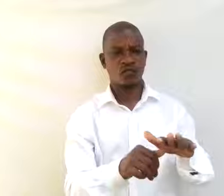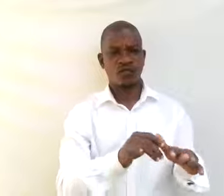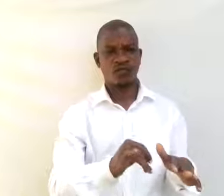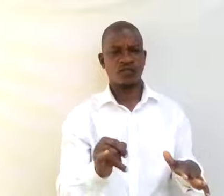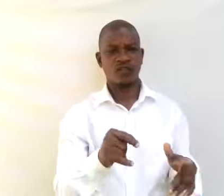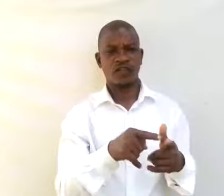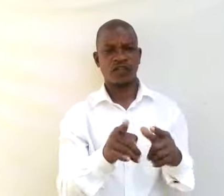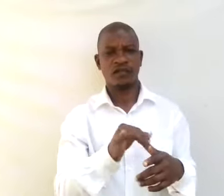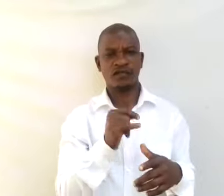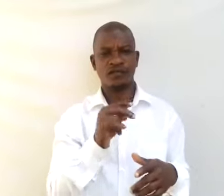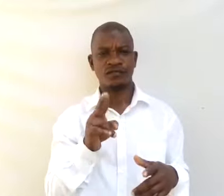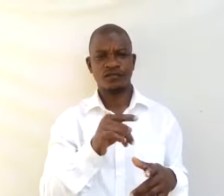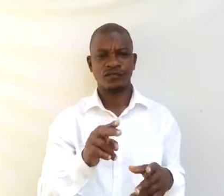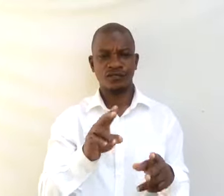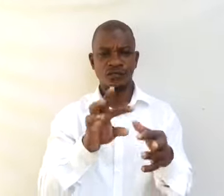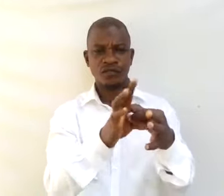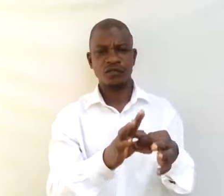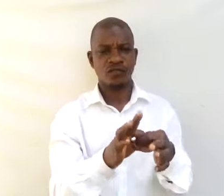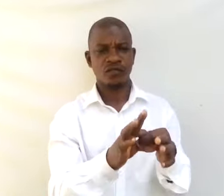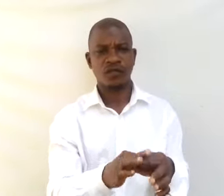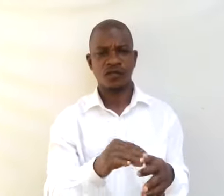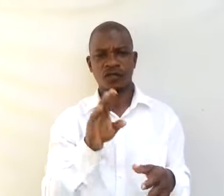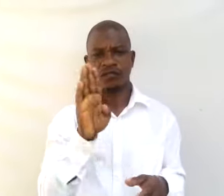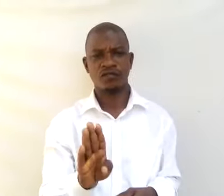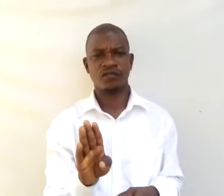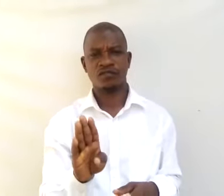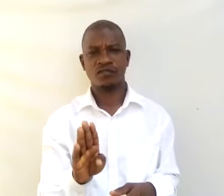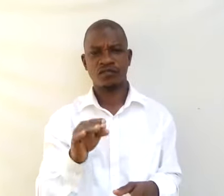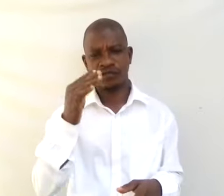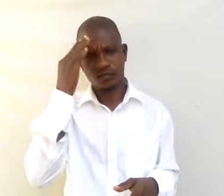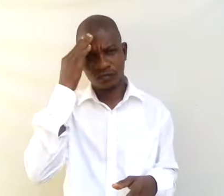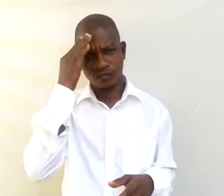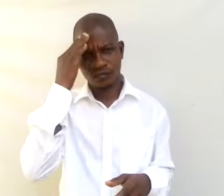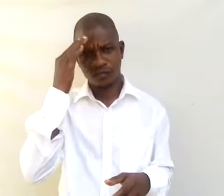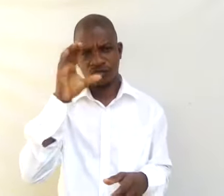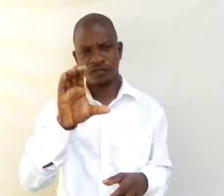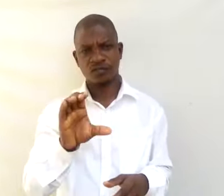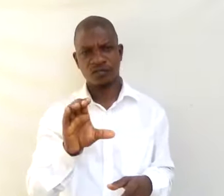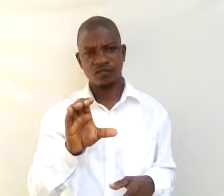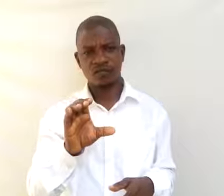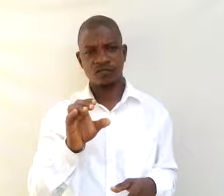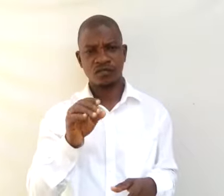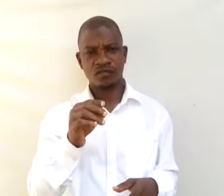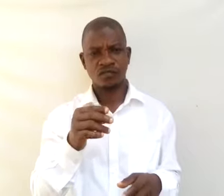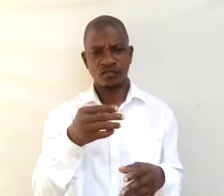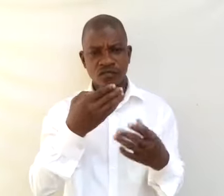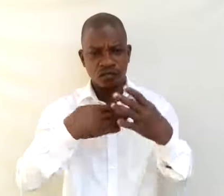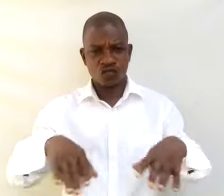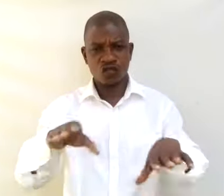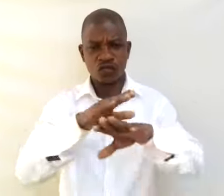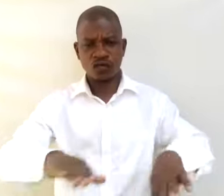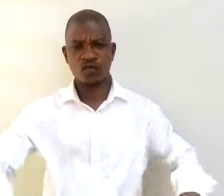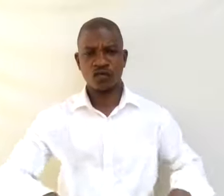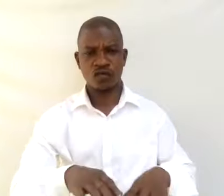A. Unity. B. No. C. Swing. D. Mellow.